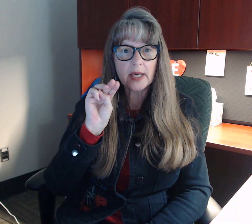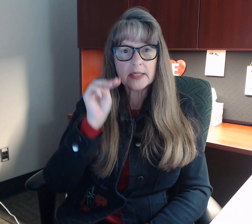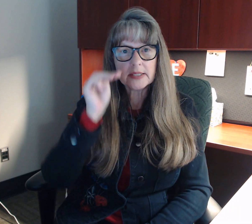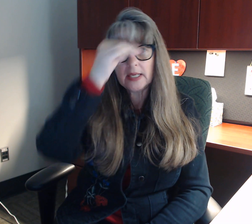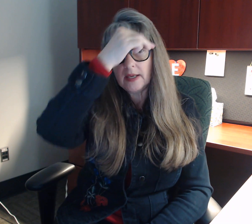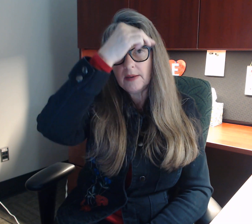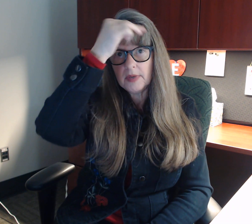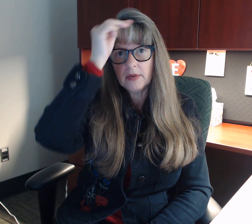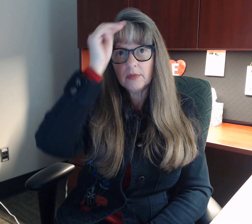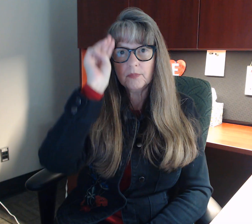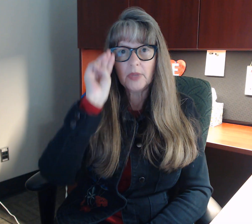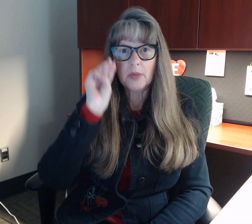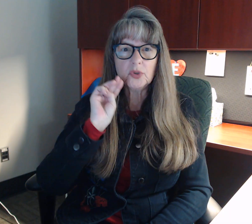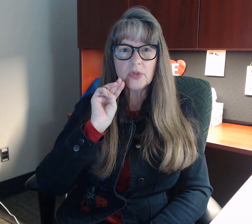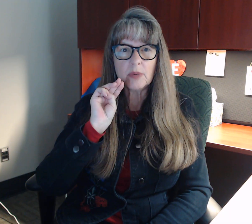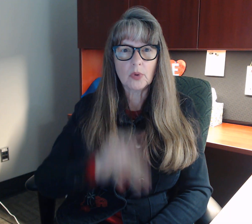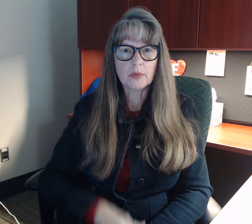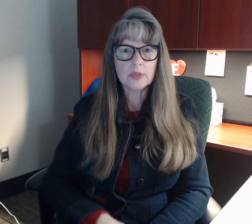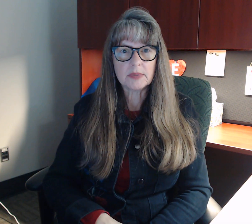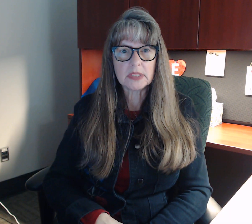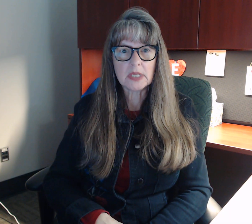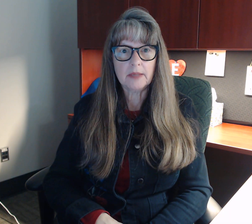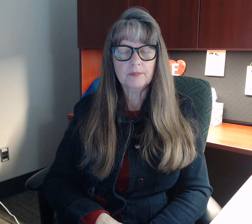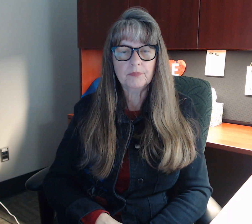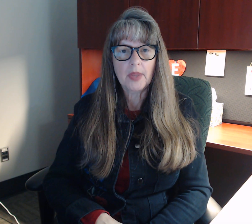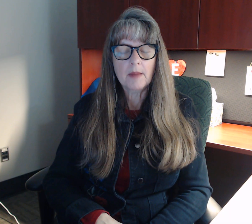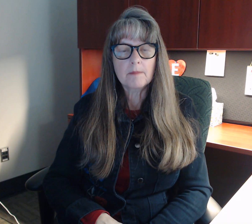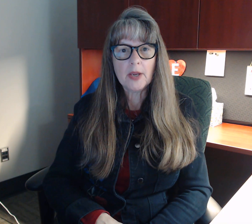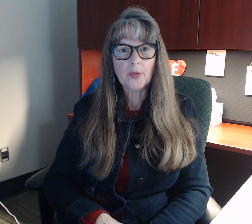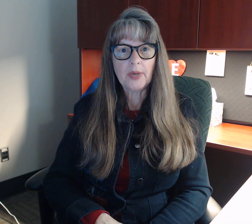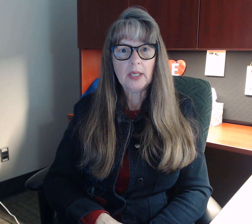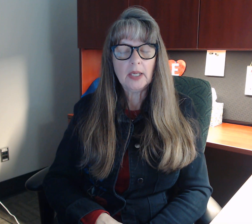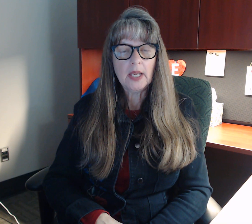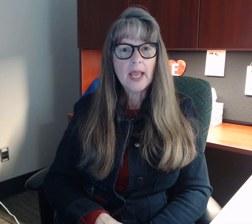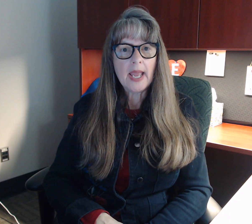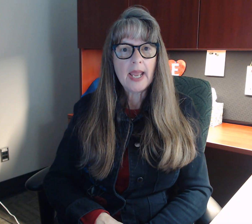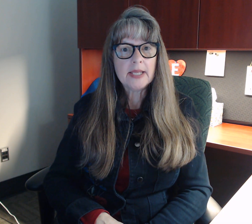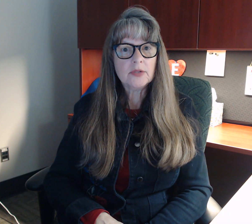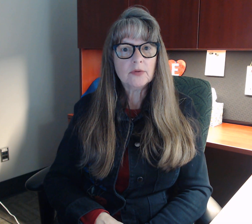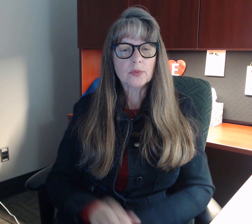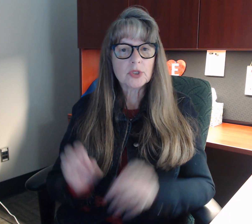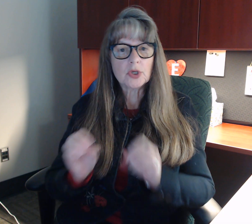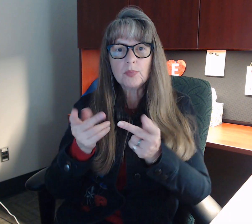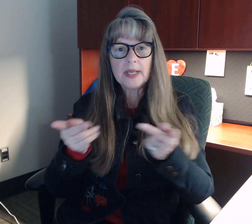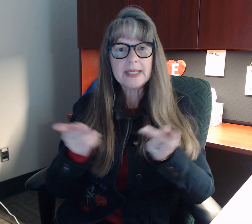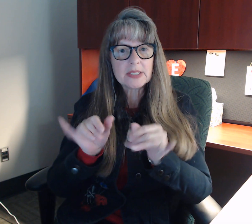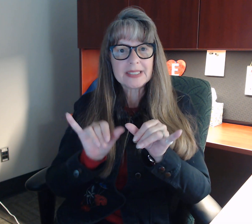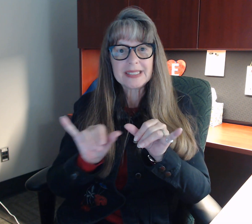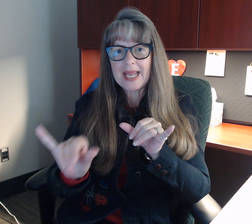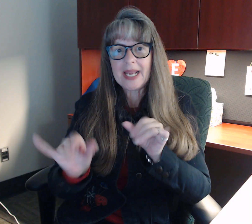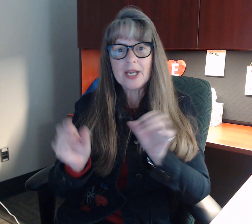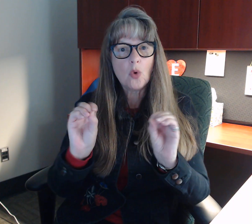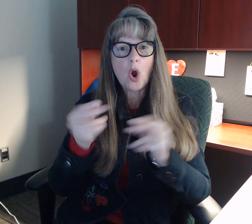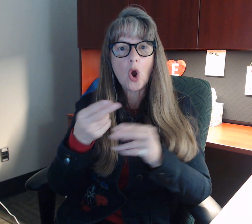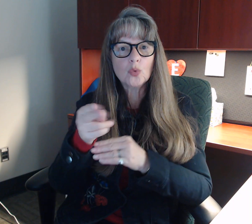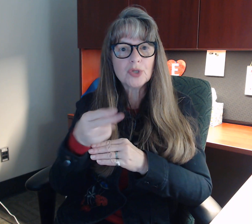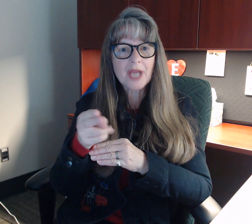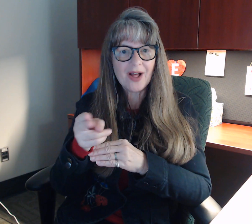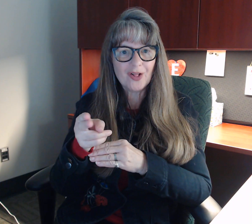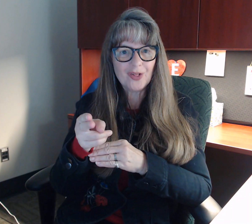is M, and we'll do that more at Christmas time. Mary, and there was no place to stay, no hotel,